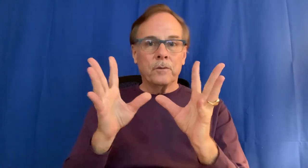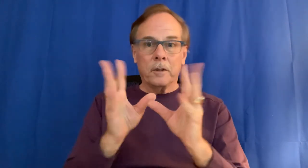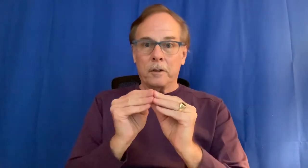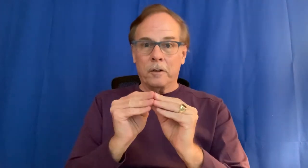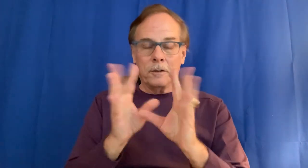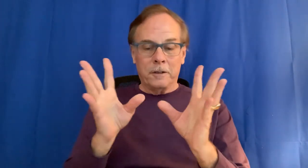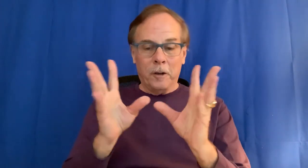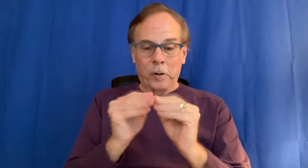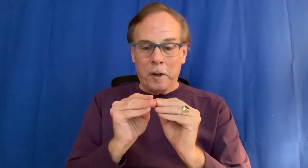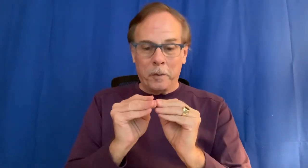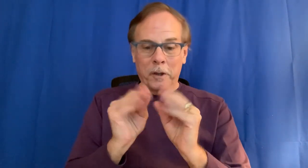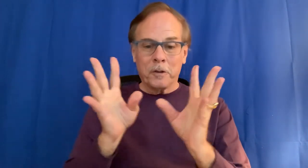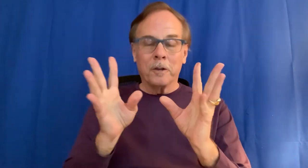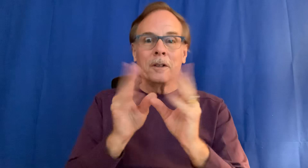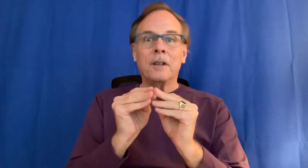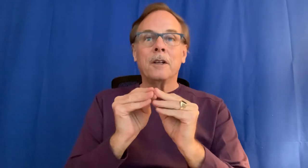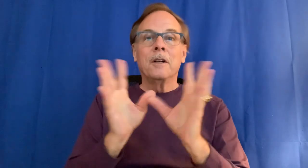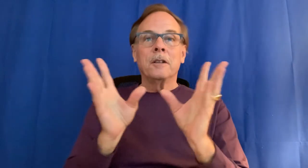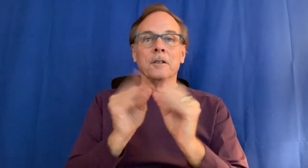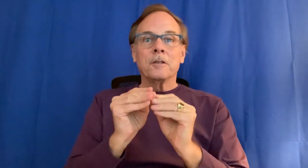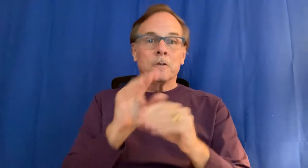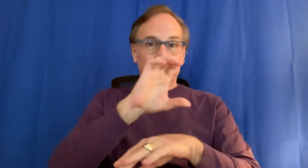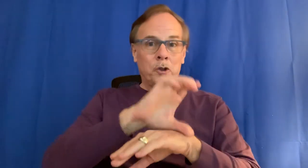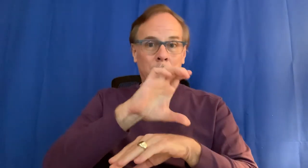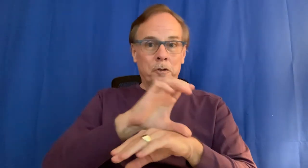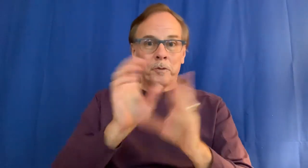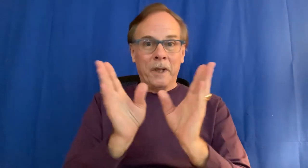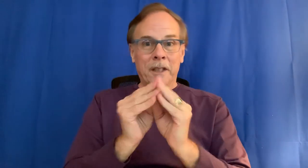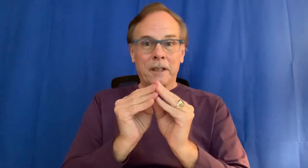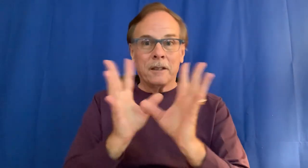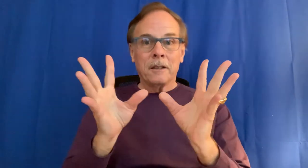Very hard to tell from that picture. So church meeting.